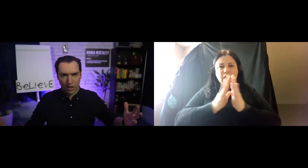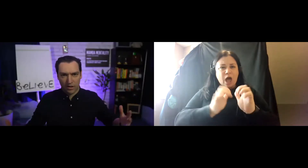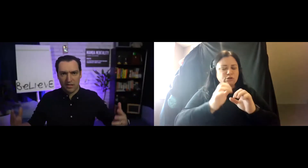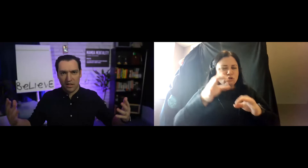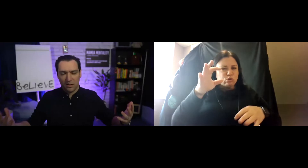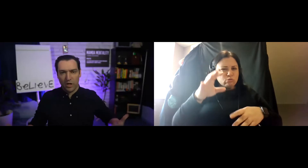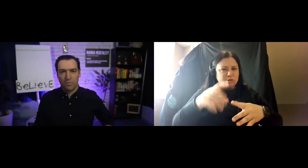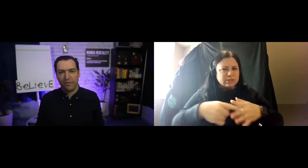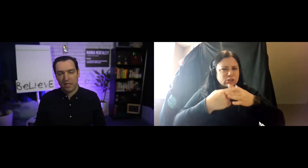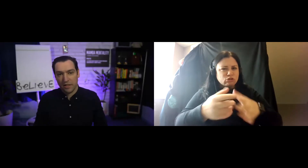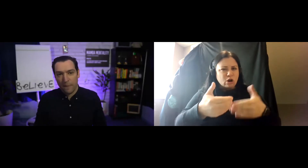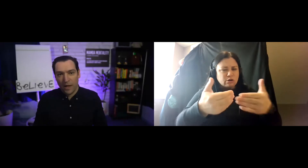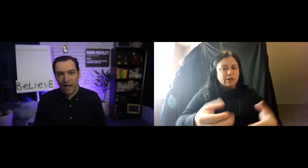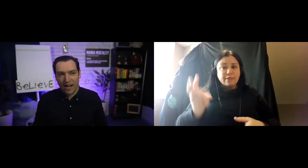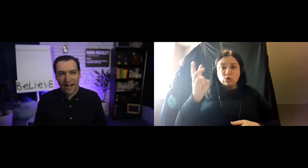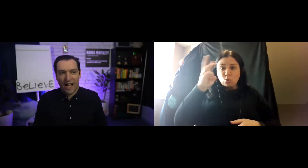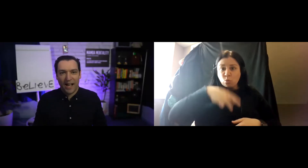work? Because it's a weird profession.